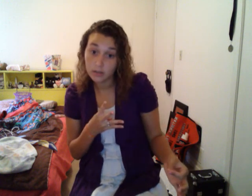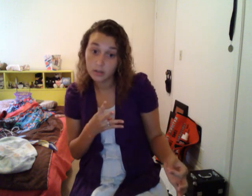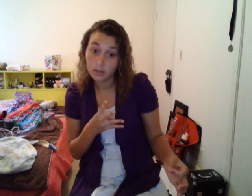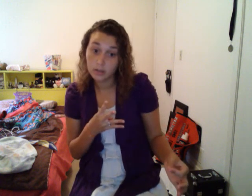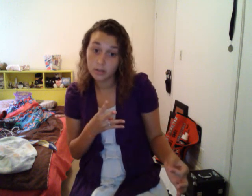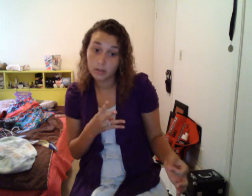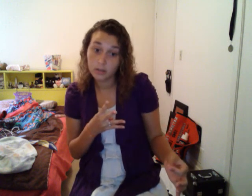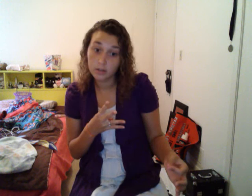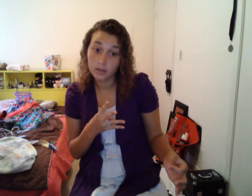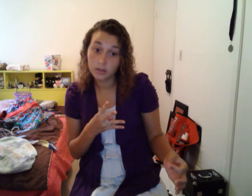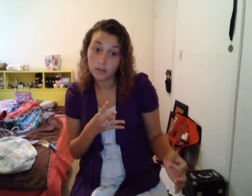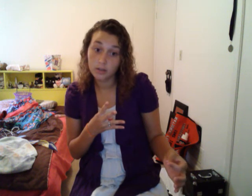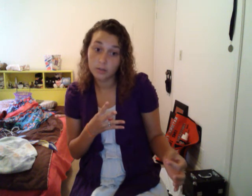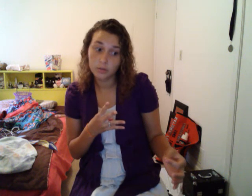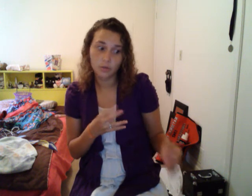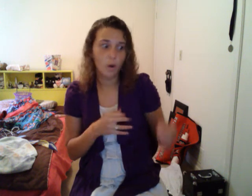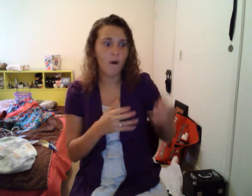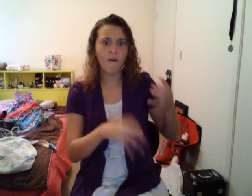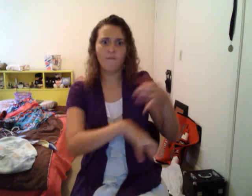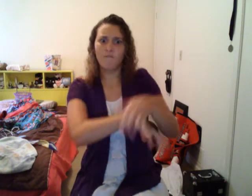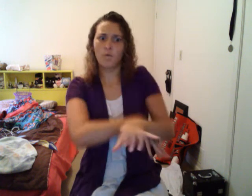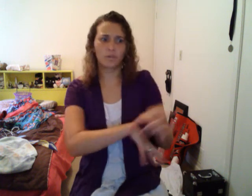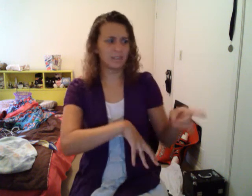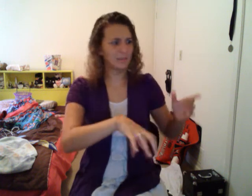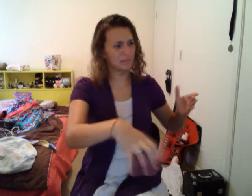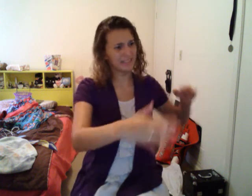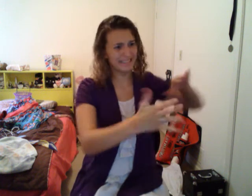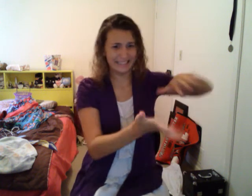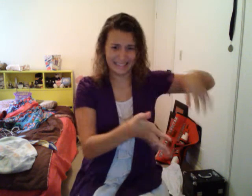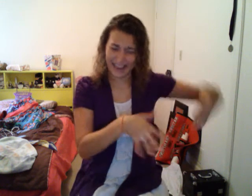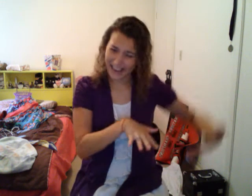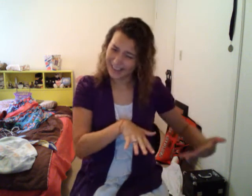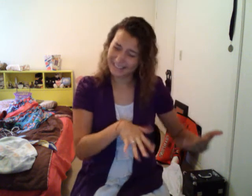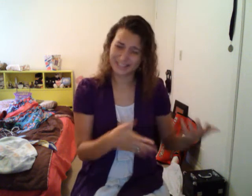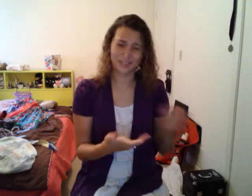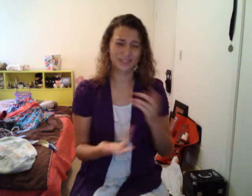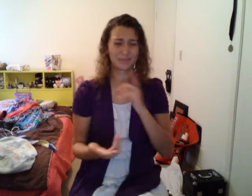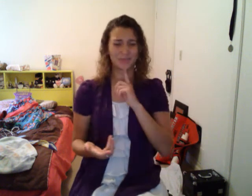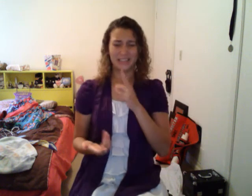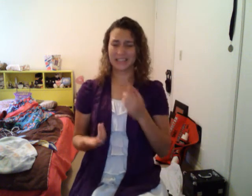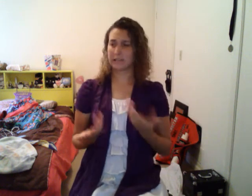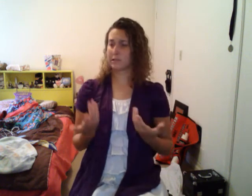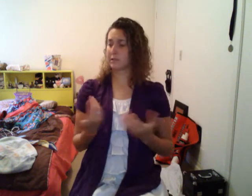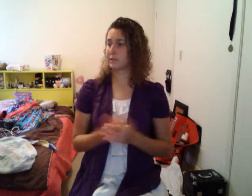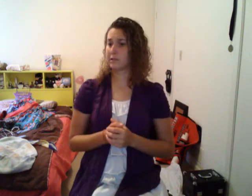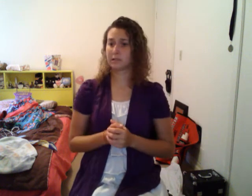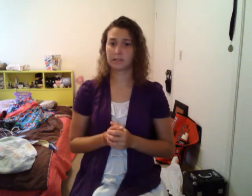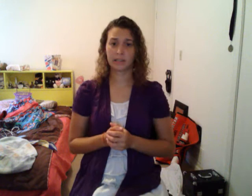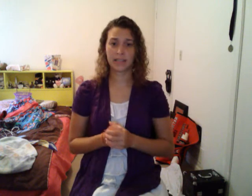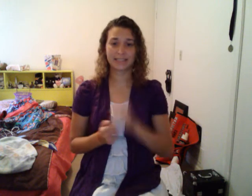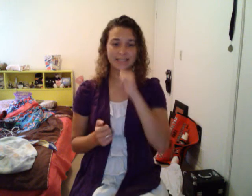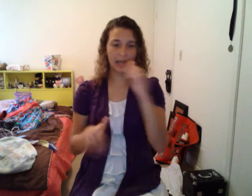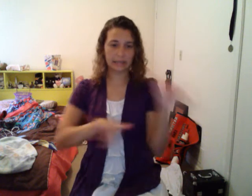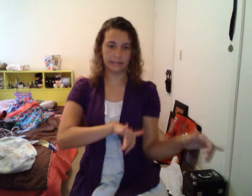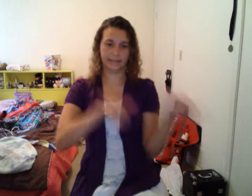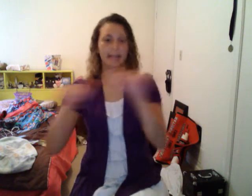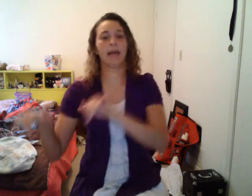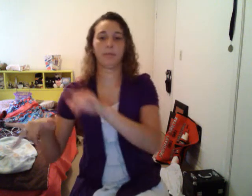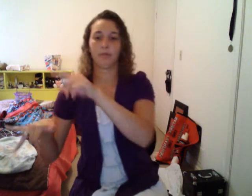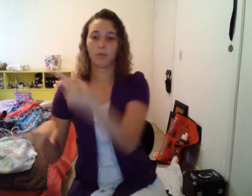involve him in something that he otherwise would have escaped is, I guess, more than what you have in the first case, where the 3 parties,